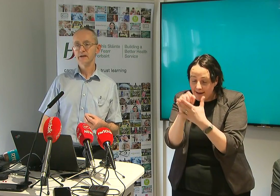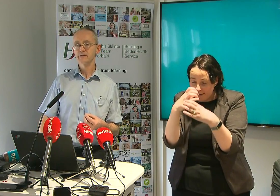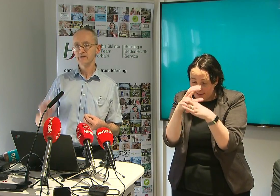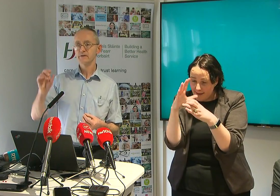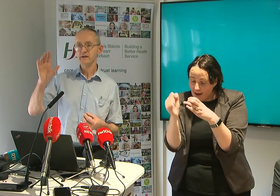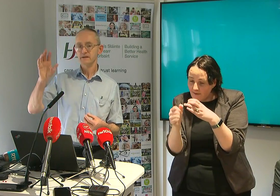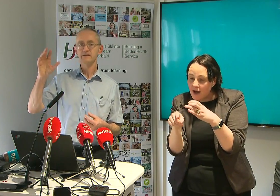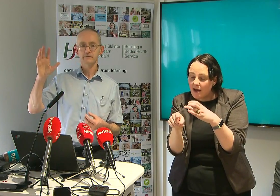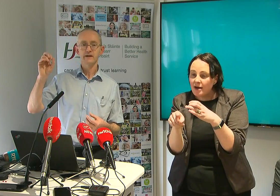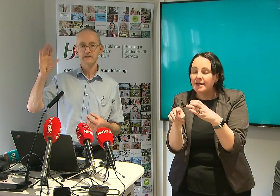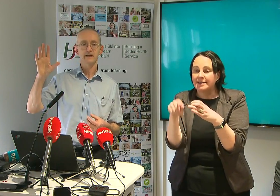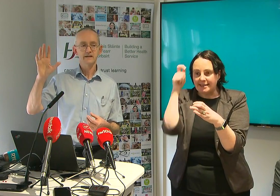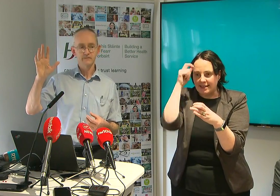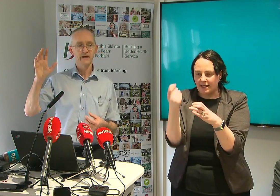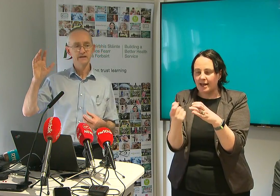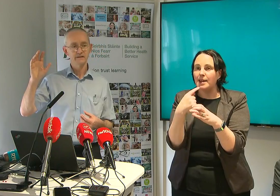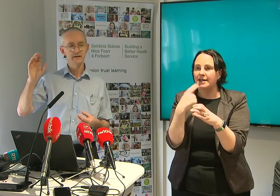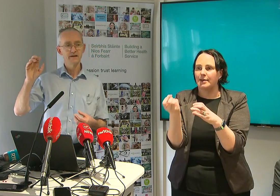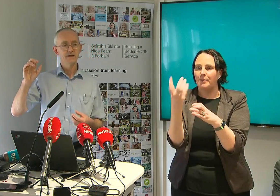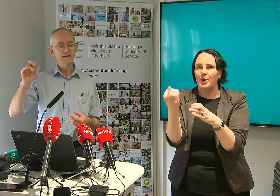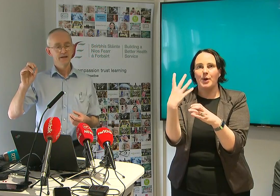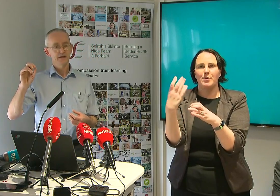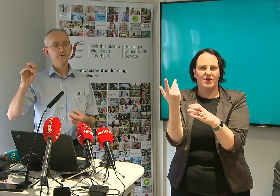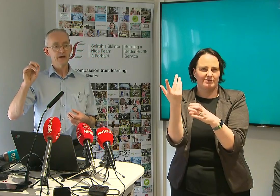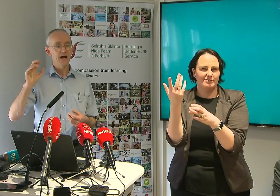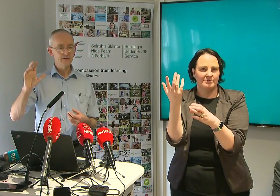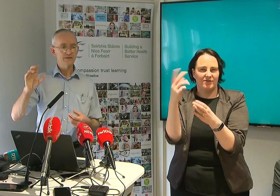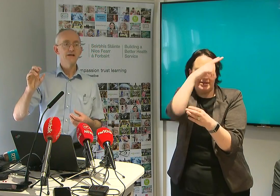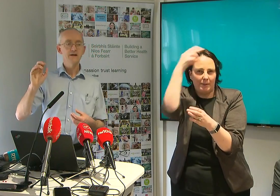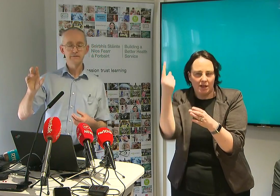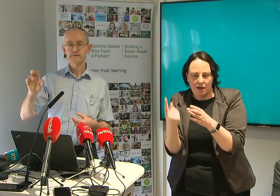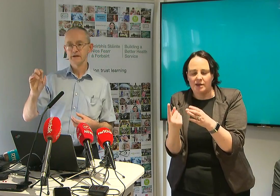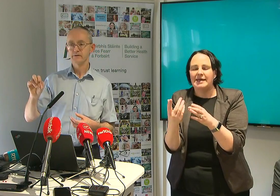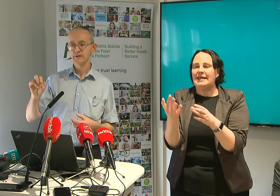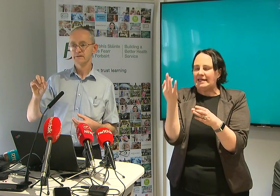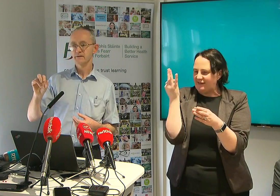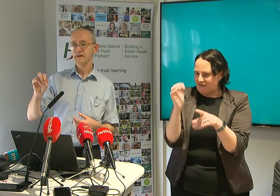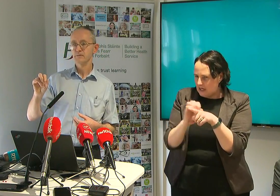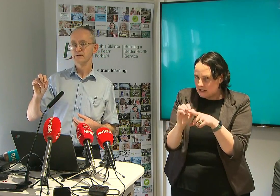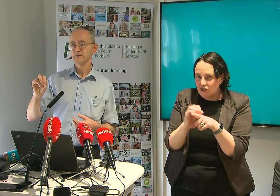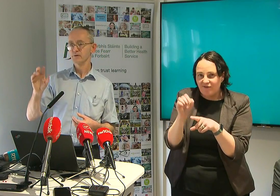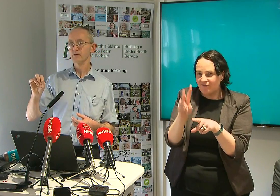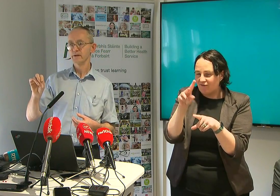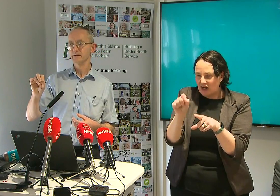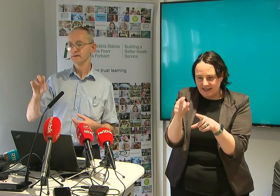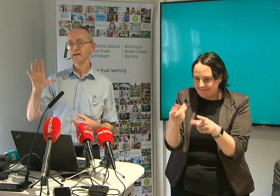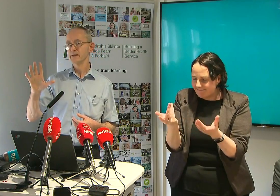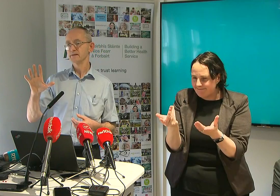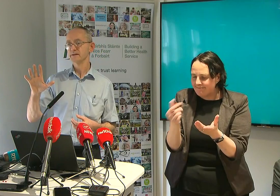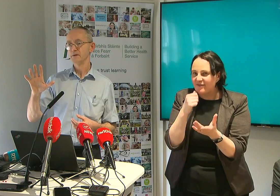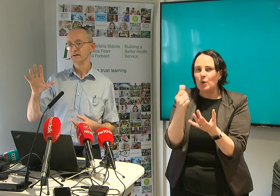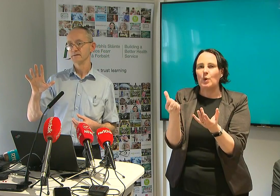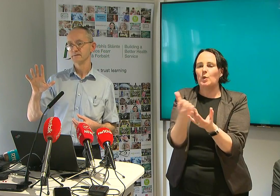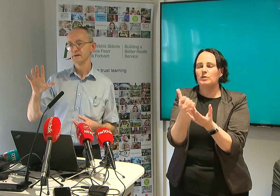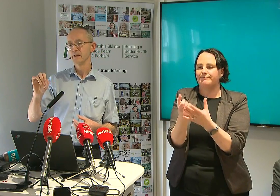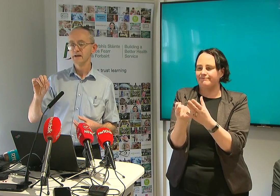the test gives a signal. If you like, the light comes on. If there aren't enough virus genes in the sample, there's no signal, the light